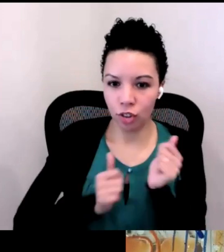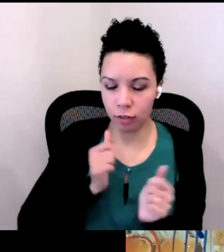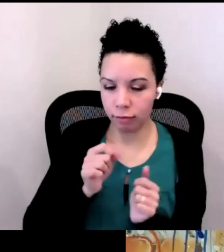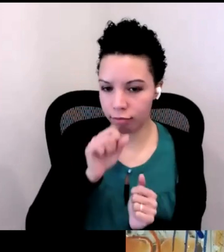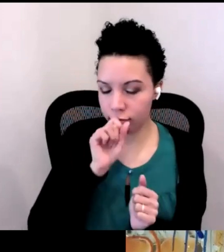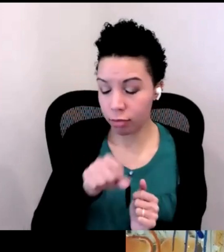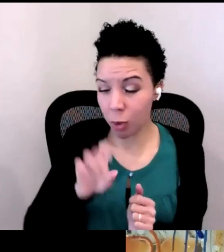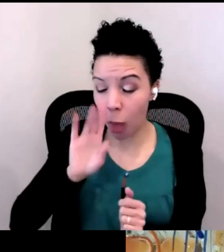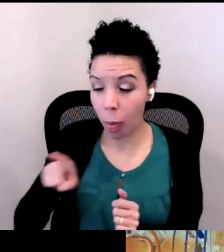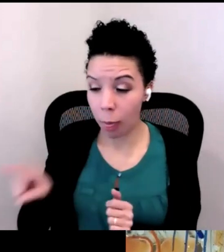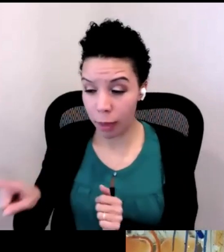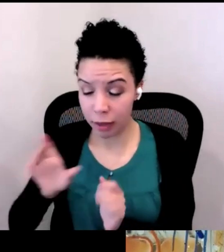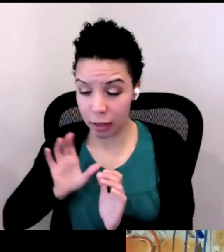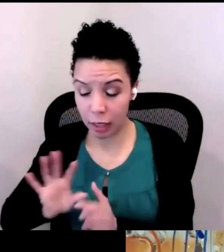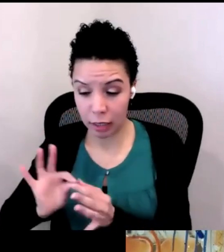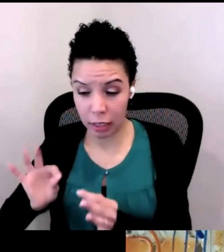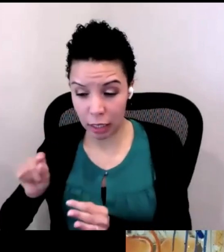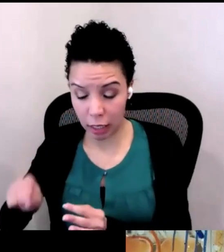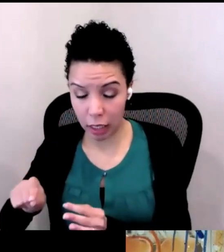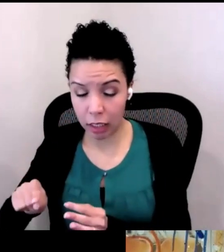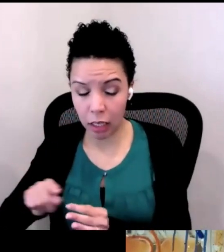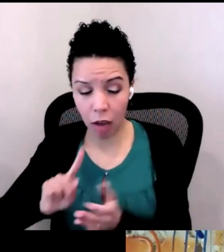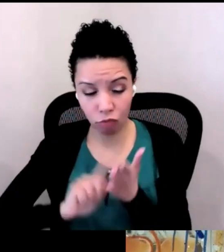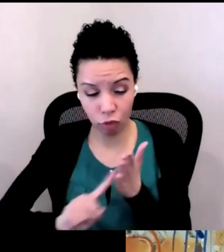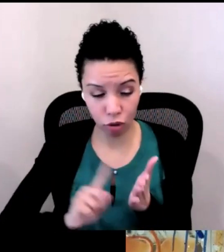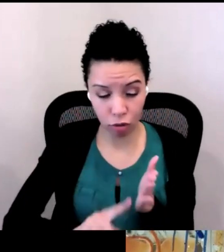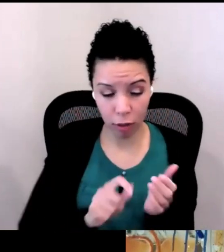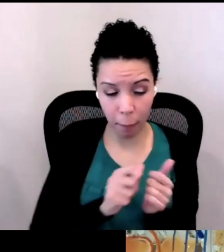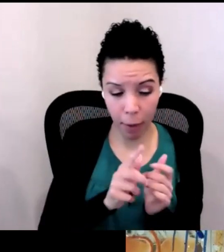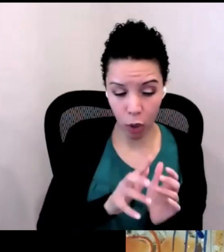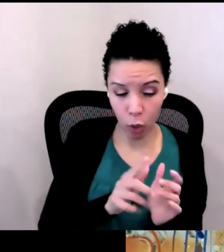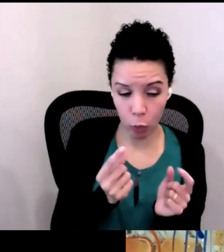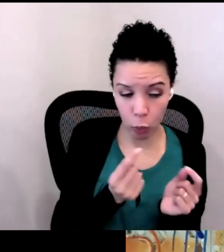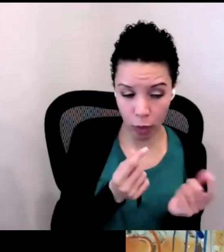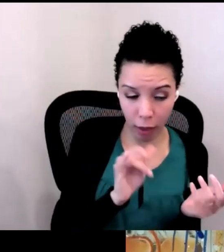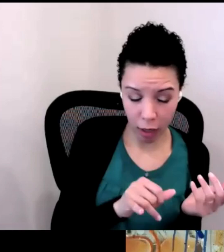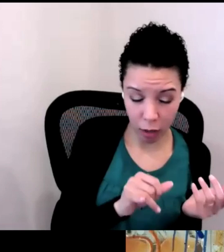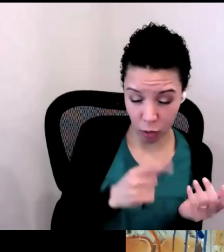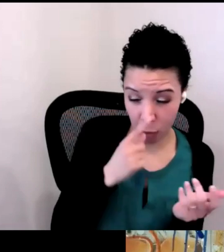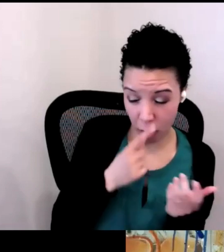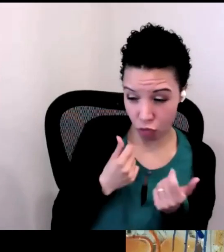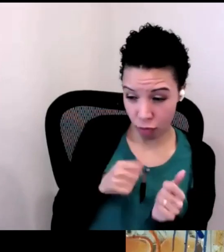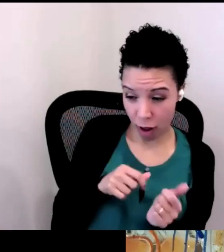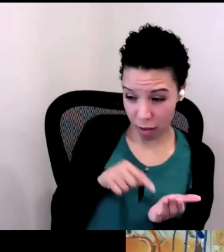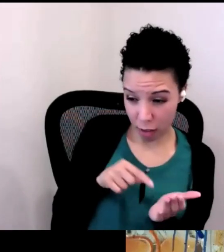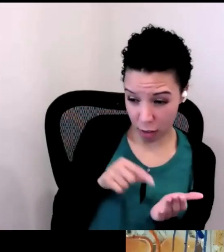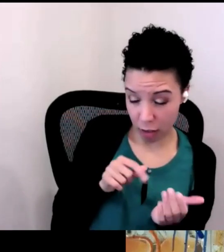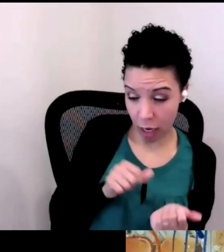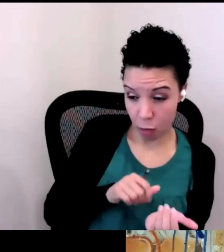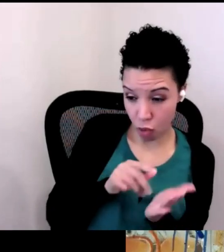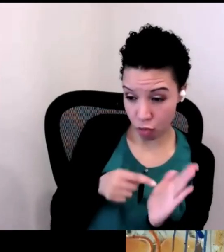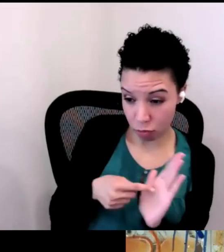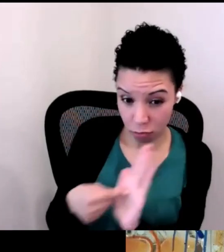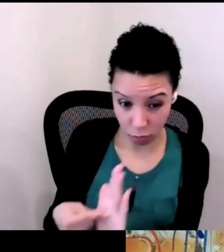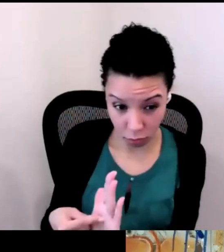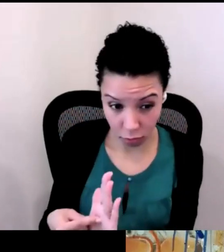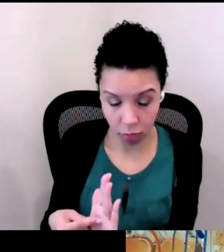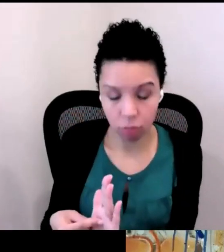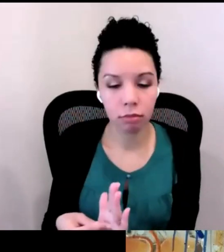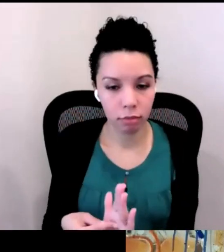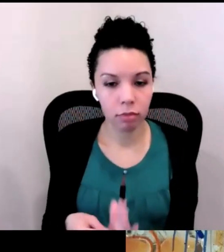Their competitors are doing this. Do you think we could try this? Or do you think we could approach the client with this? Or, we actually read